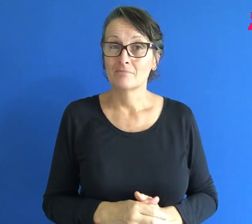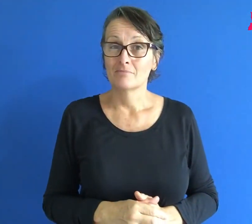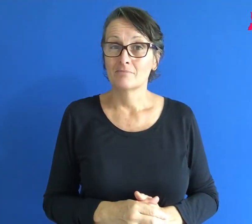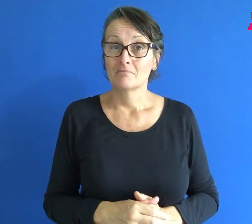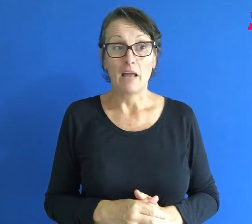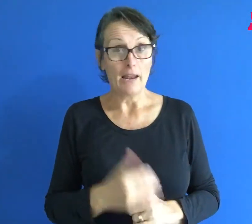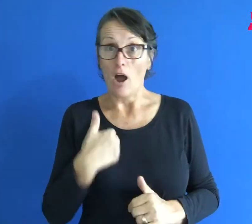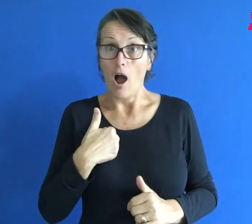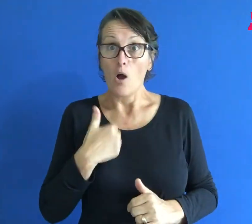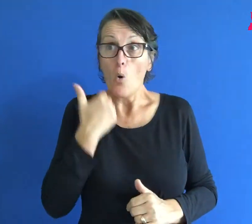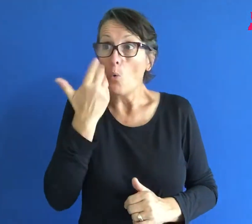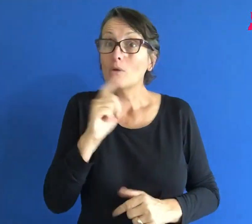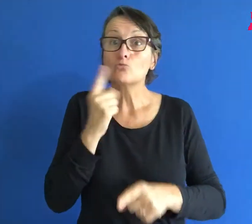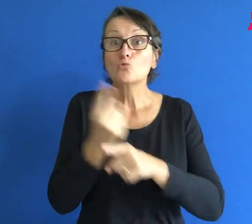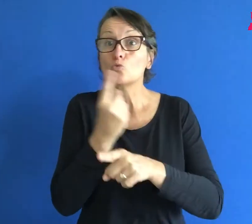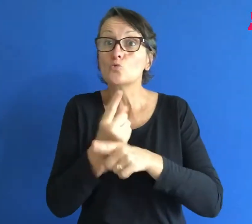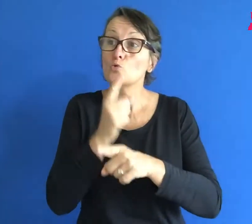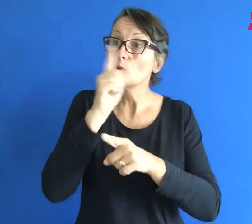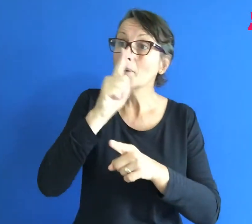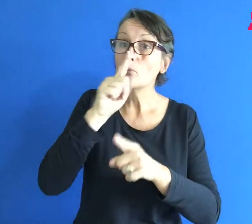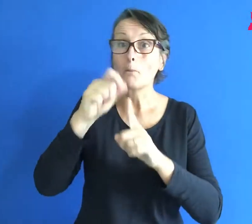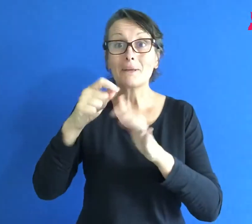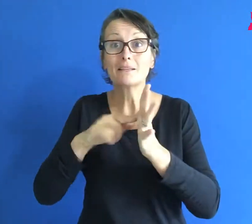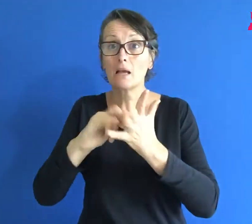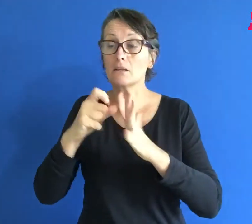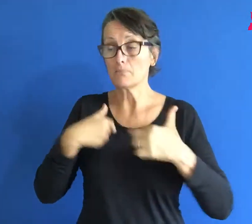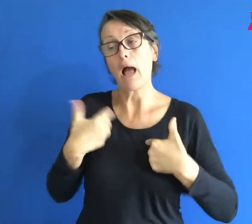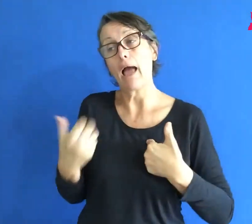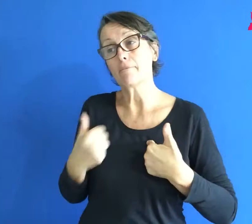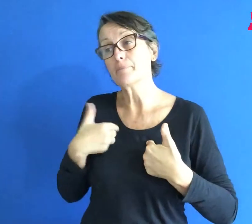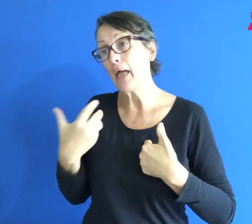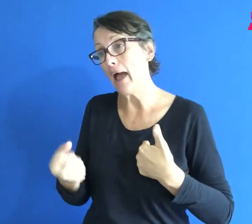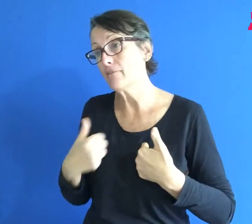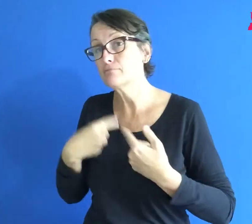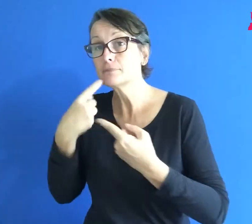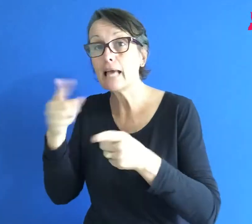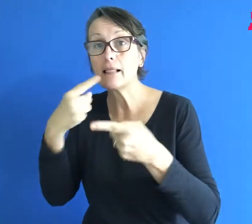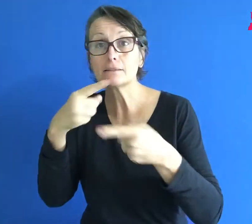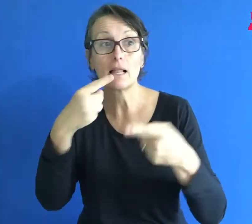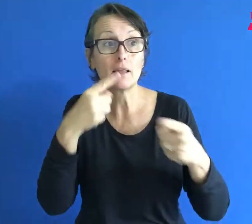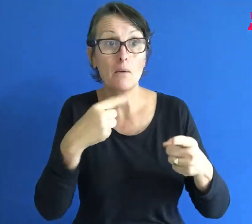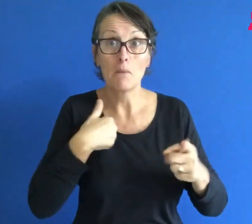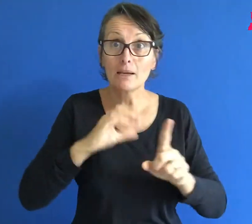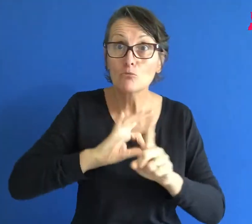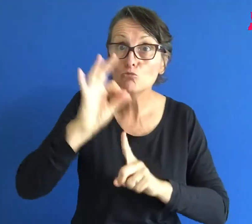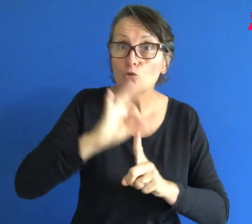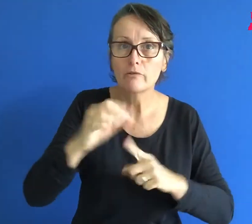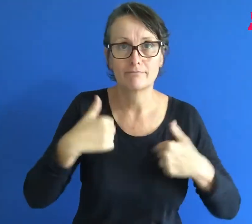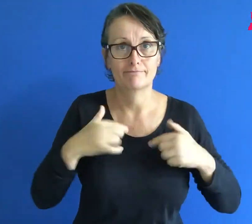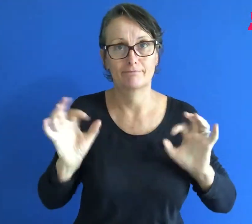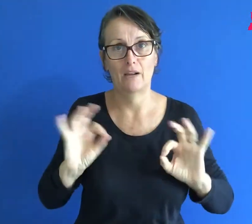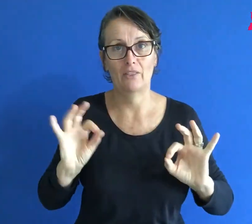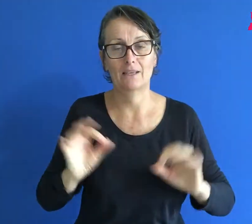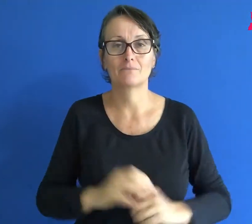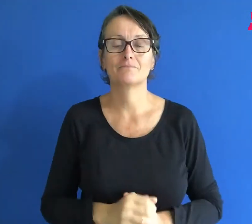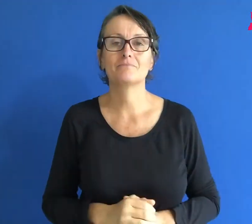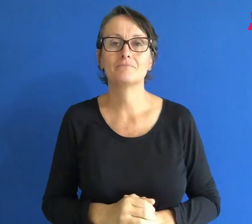people about it, but I wasn't doing anything about it. Eventually, Cliff left the CFA for a job in the city at the Metropolitan